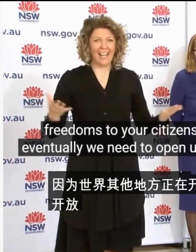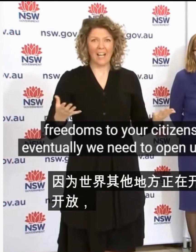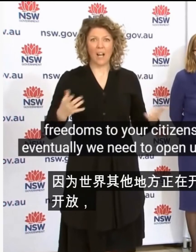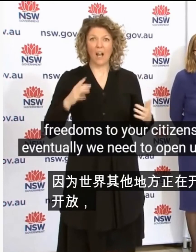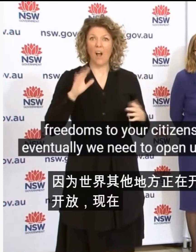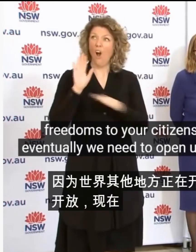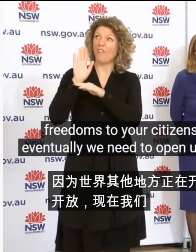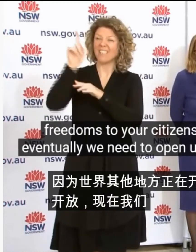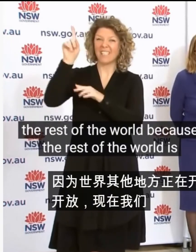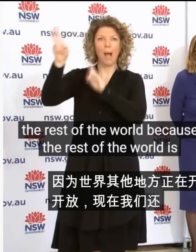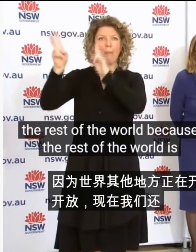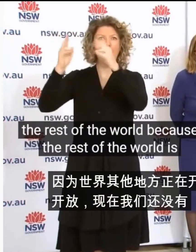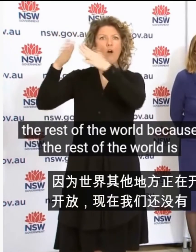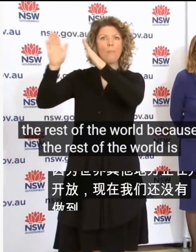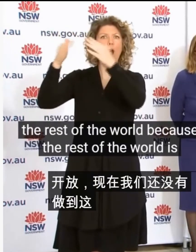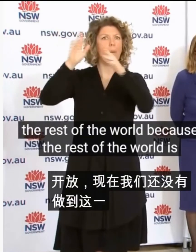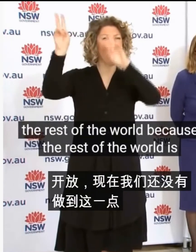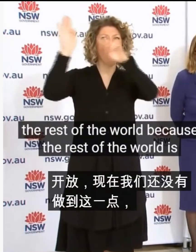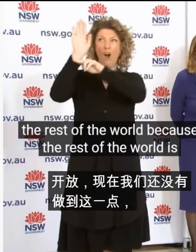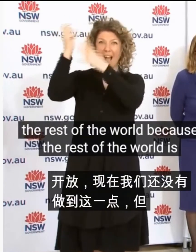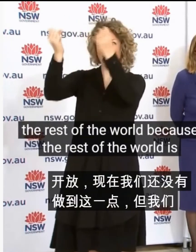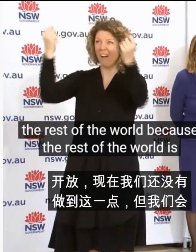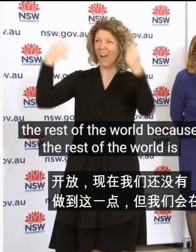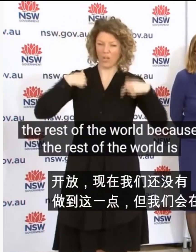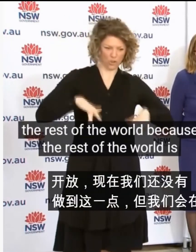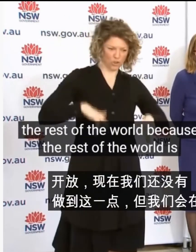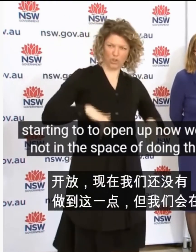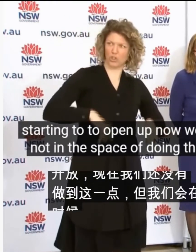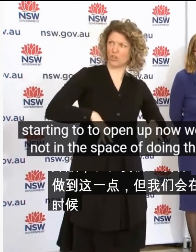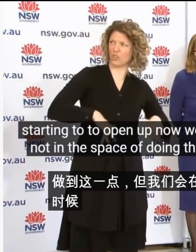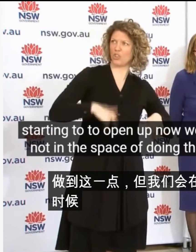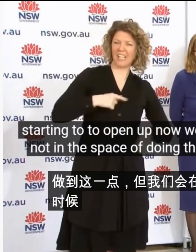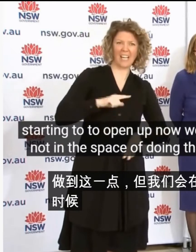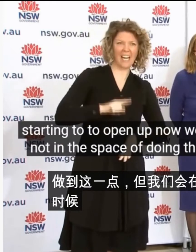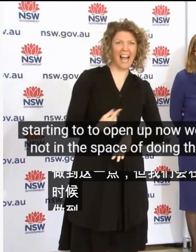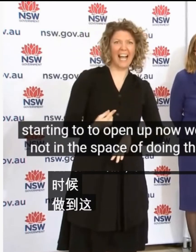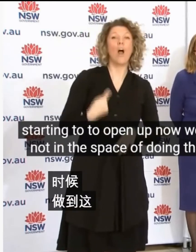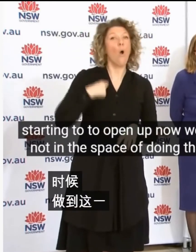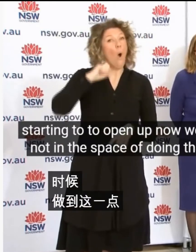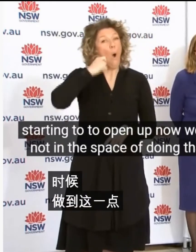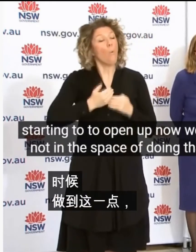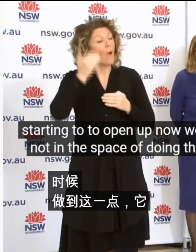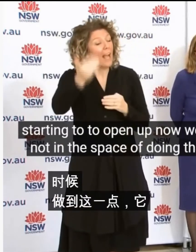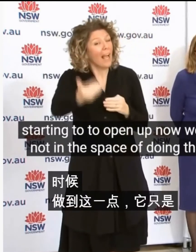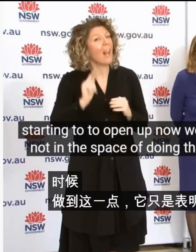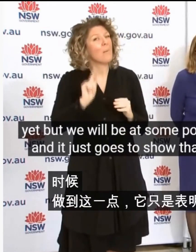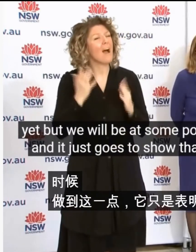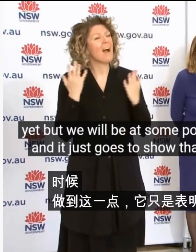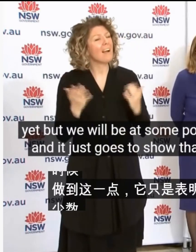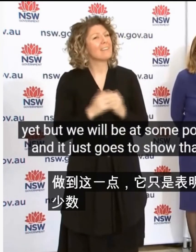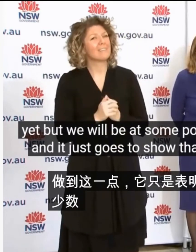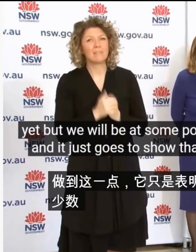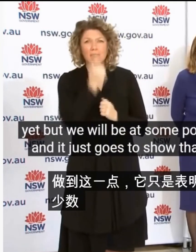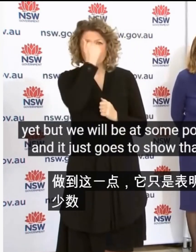starting to open up. Now, we're not in the space of doing that yet, but we will be at some point. And it just goes to show that